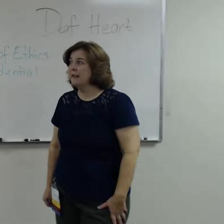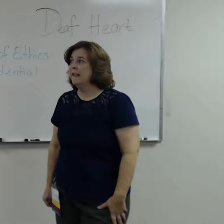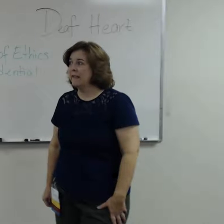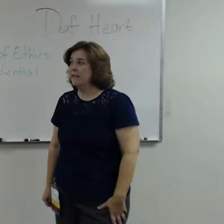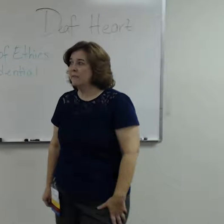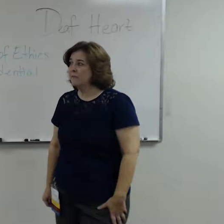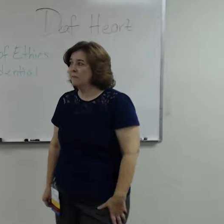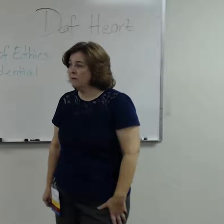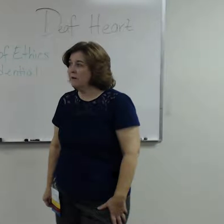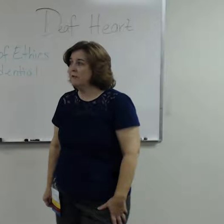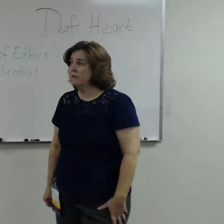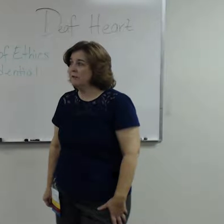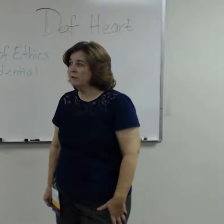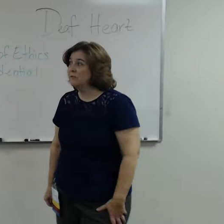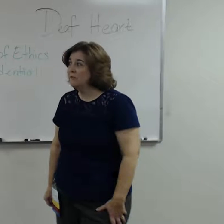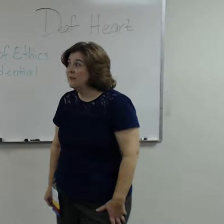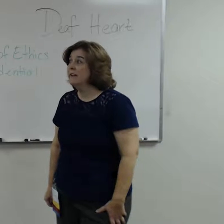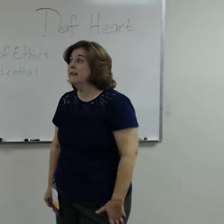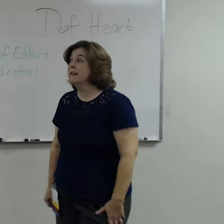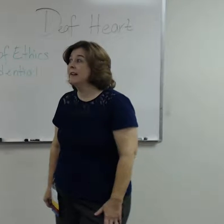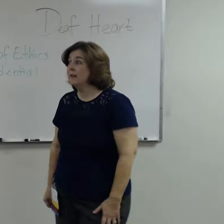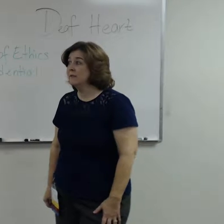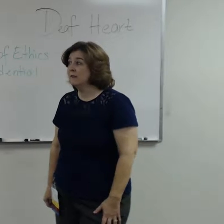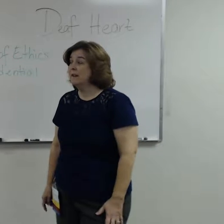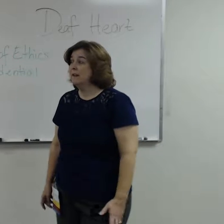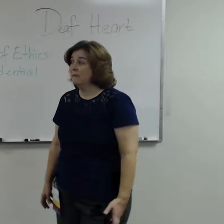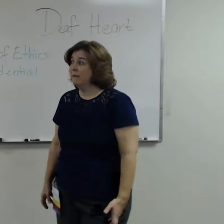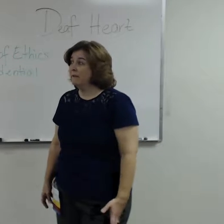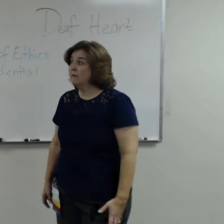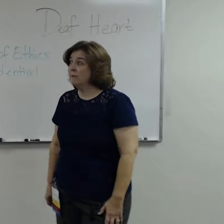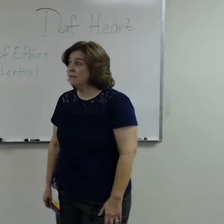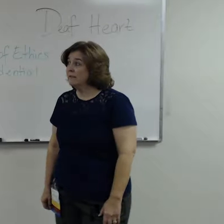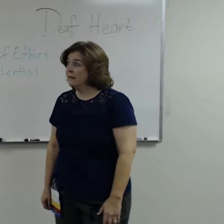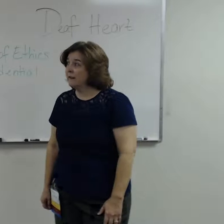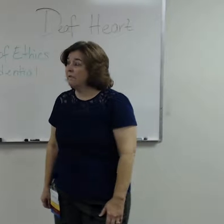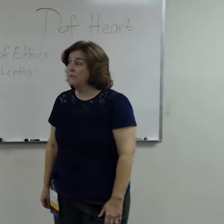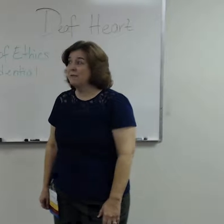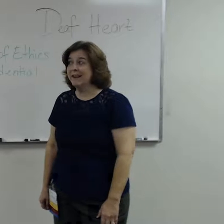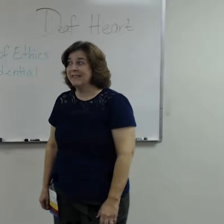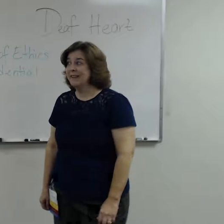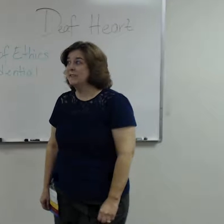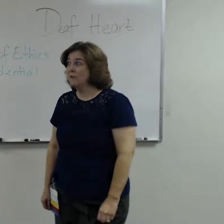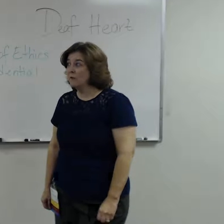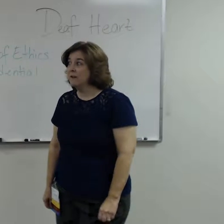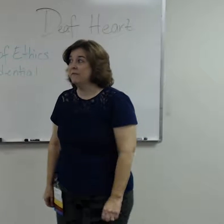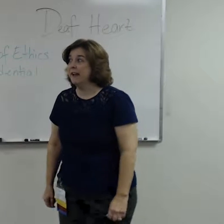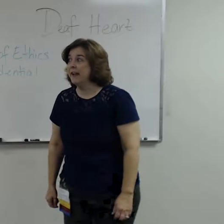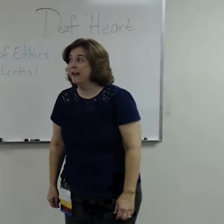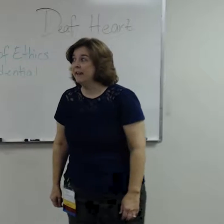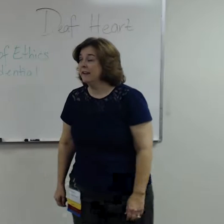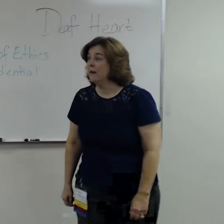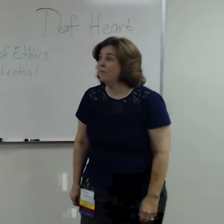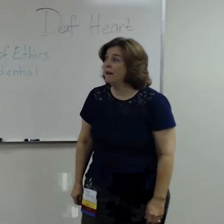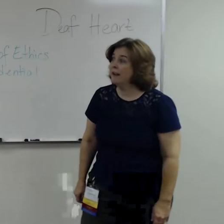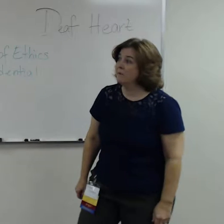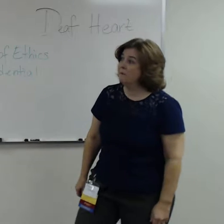and they've supported me, which is good, and it helps me feel more comfortable, but I thank the Lord for that, and I pray and